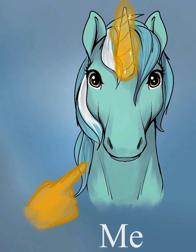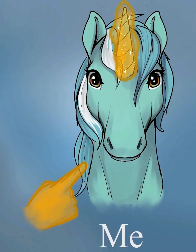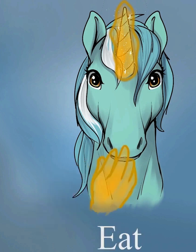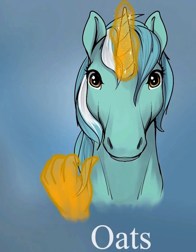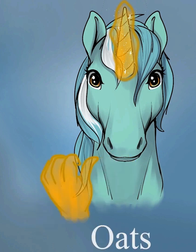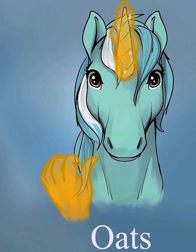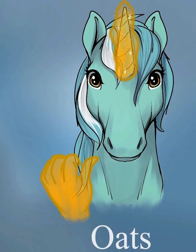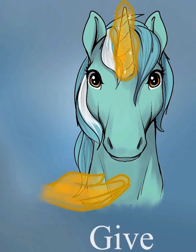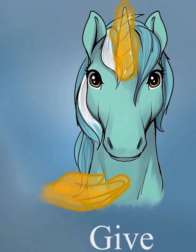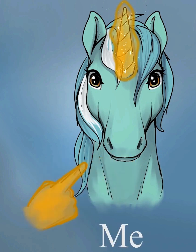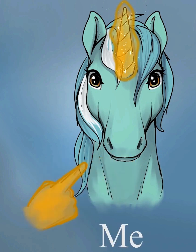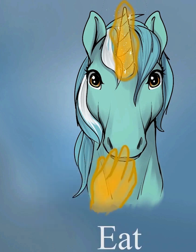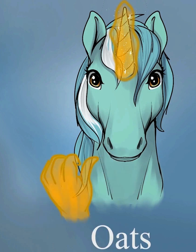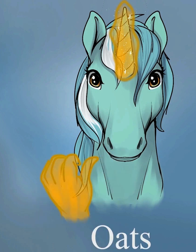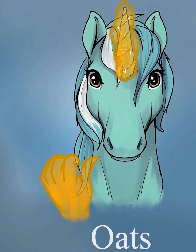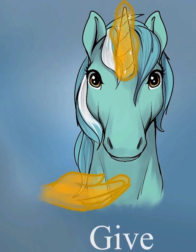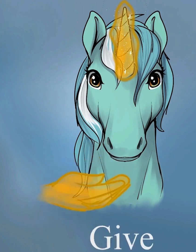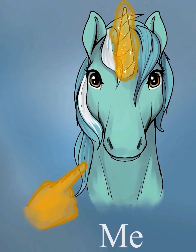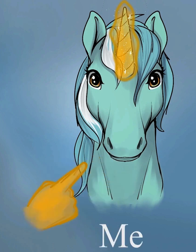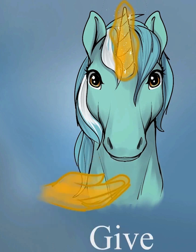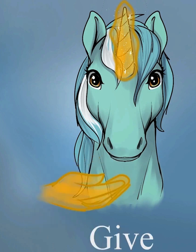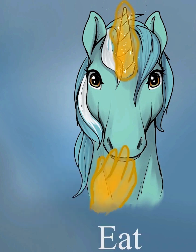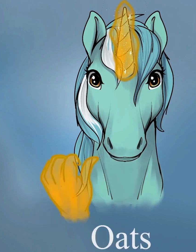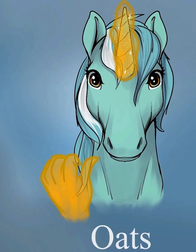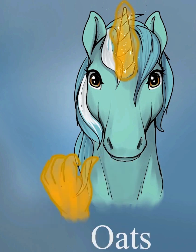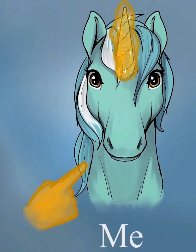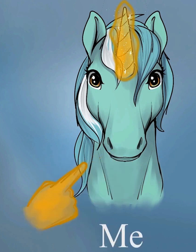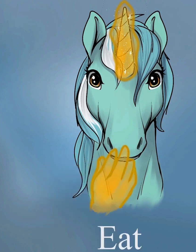me oats, give me oats, give me, give me oats, me